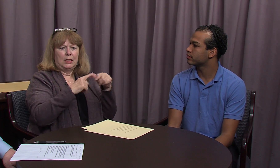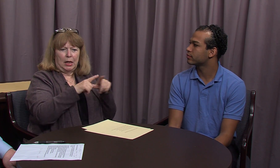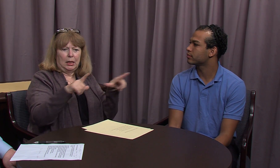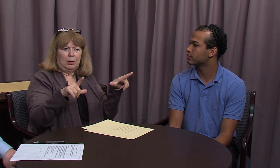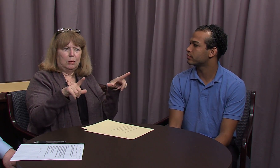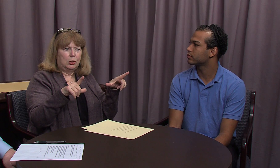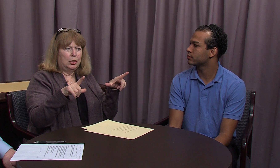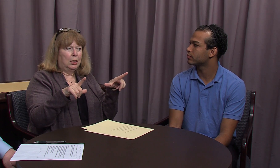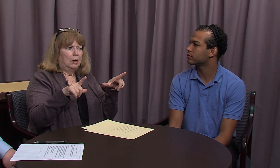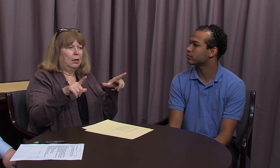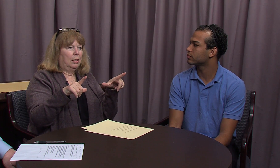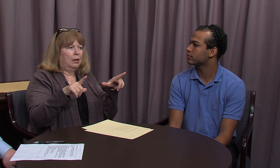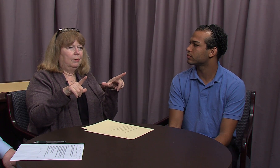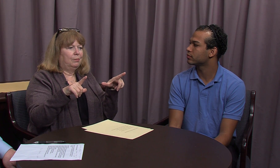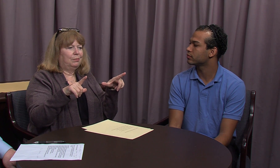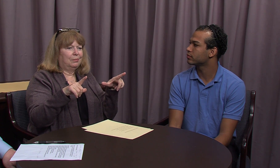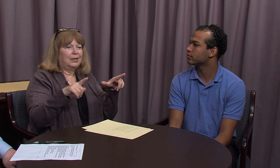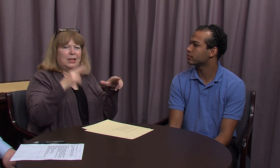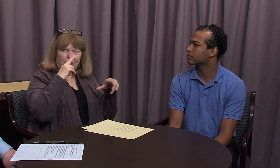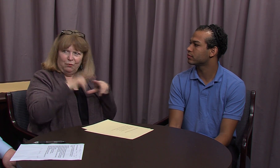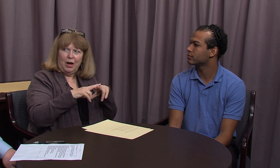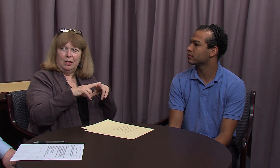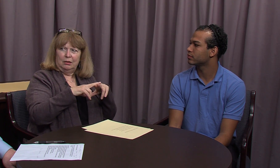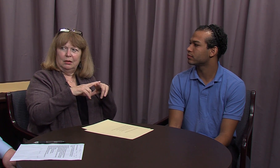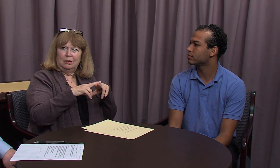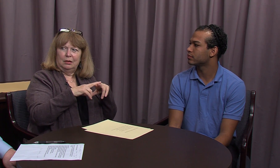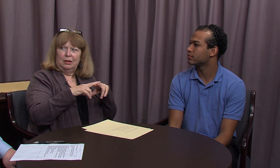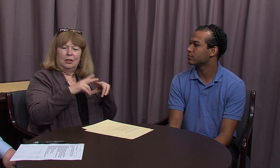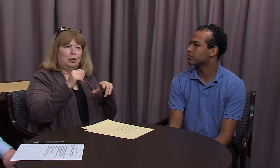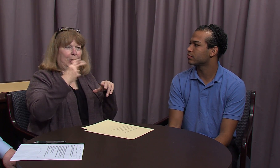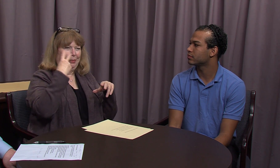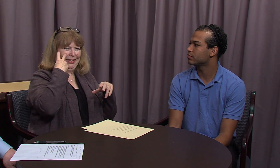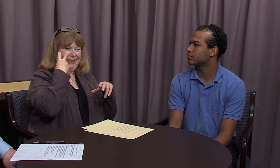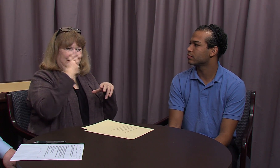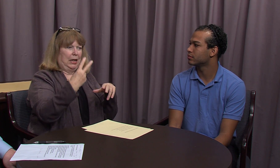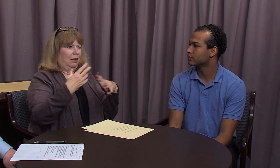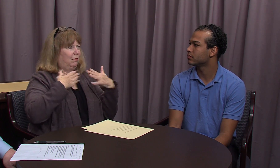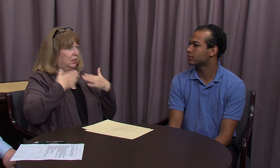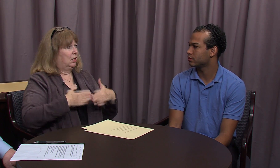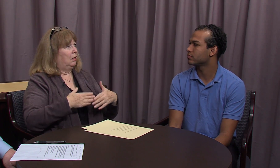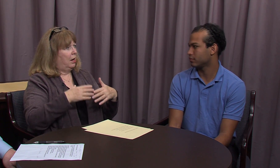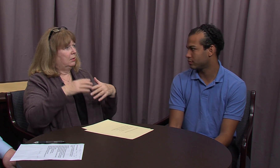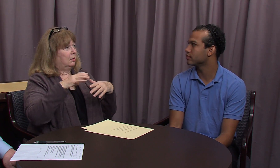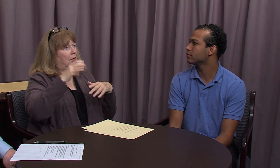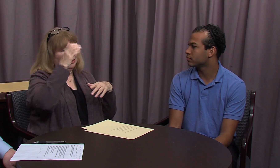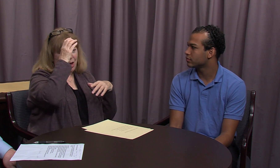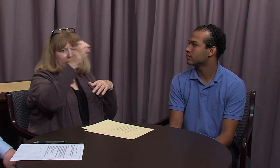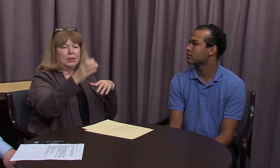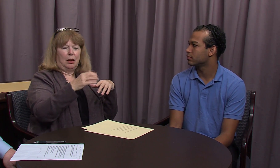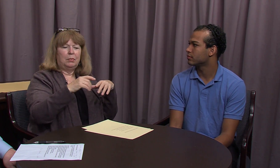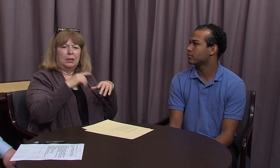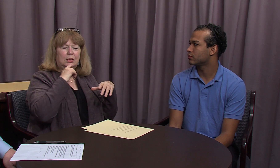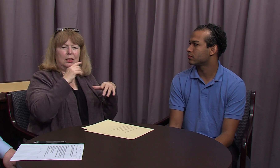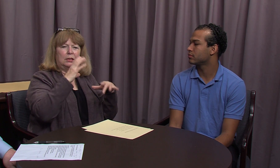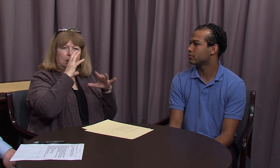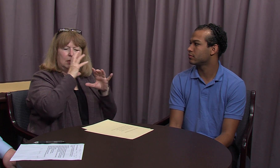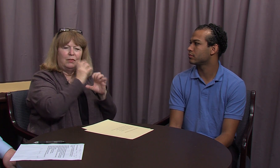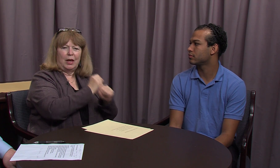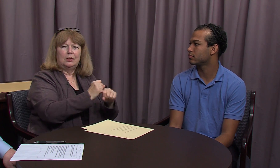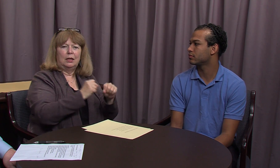sign language is fun. To be able to see and physicalize a concept, it's fascinating